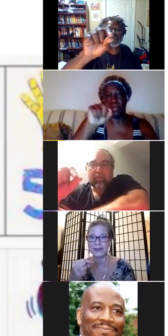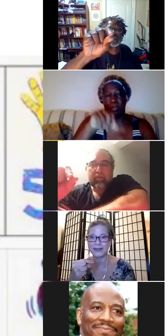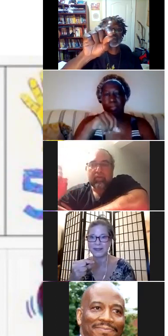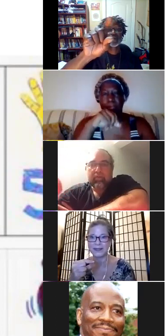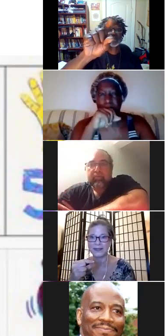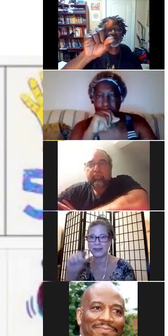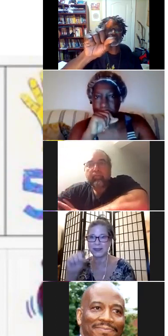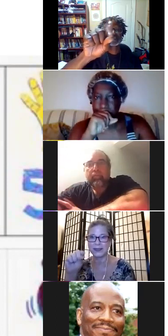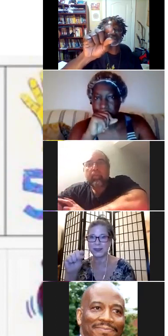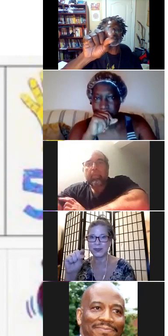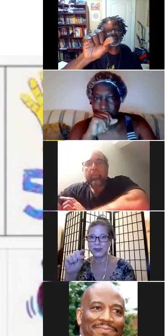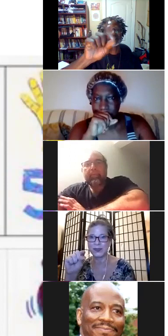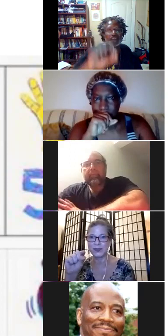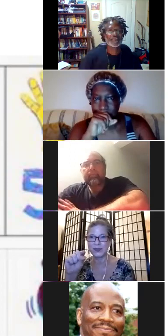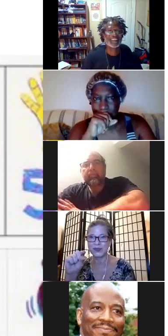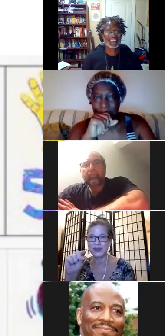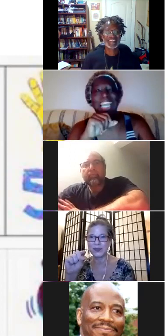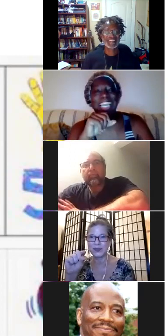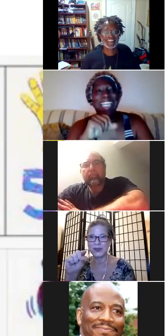Loan me bucks.